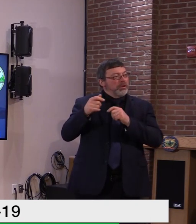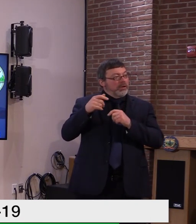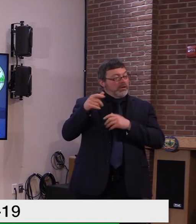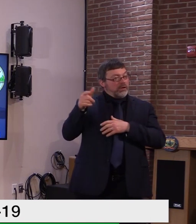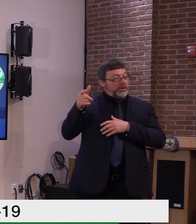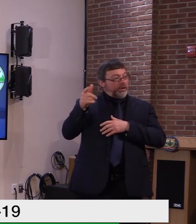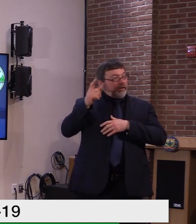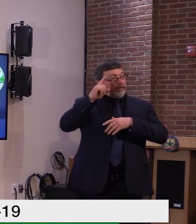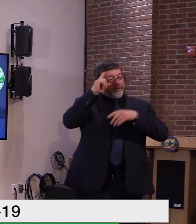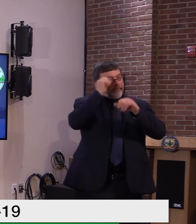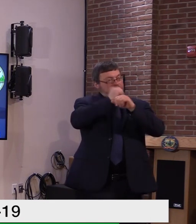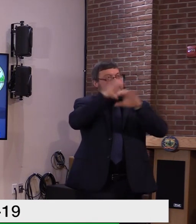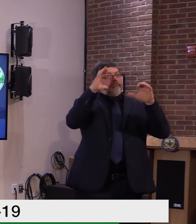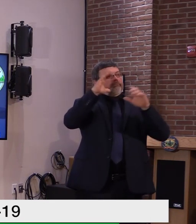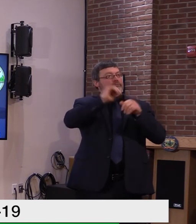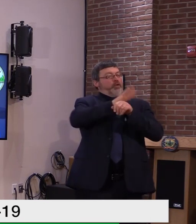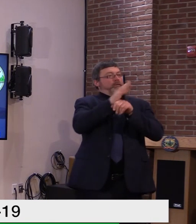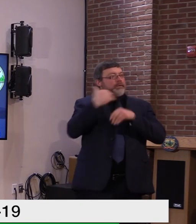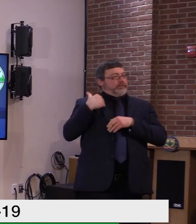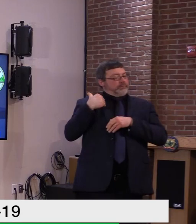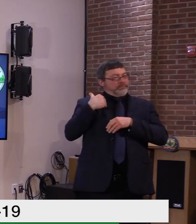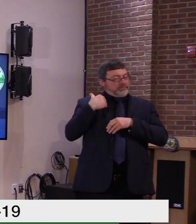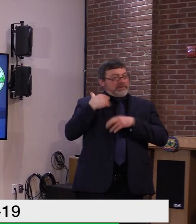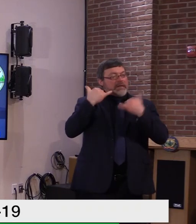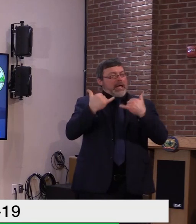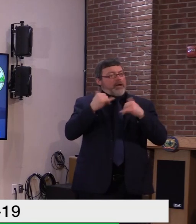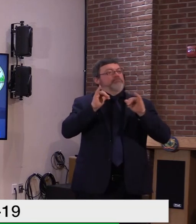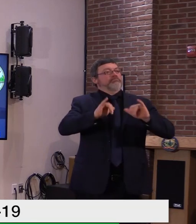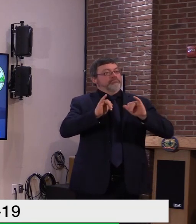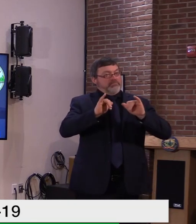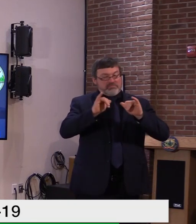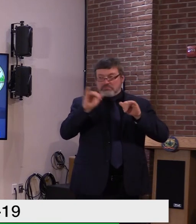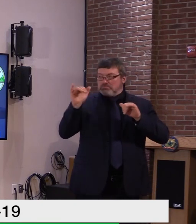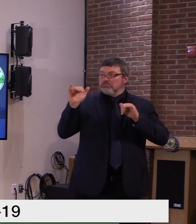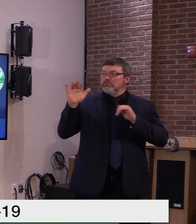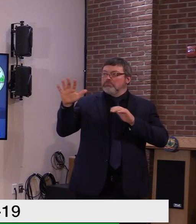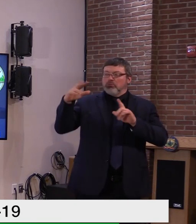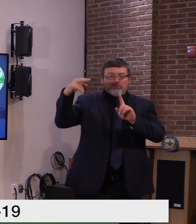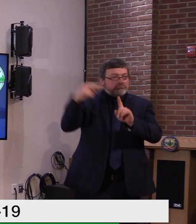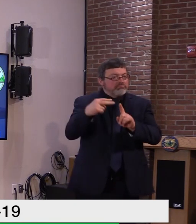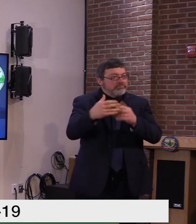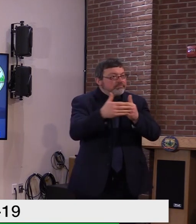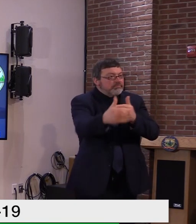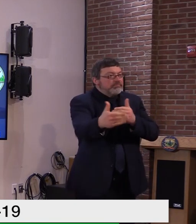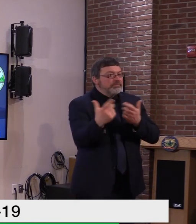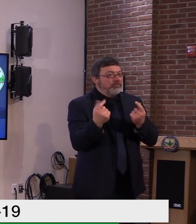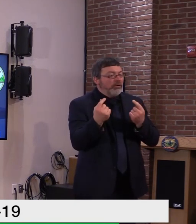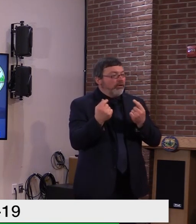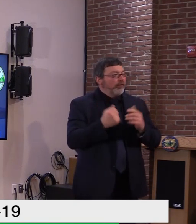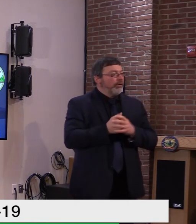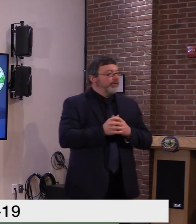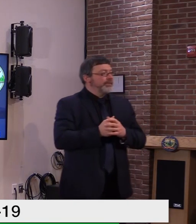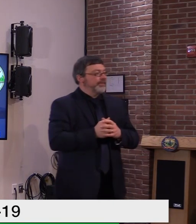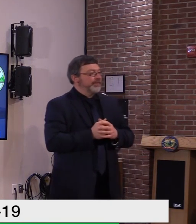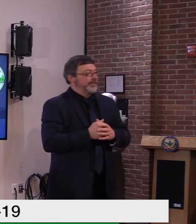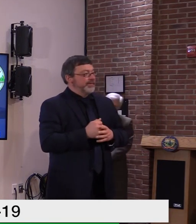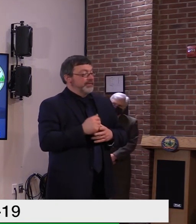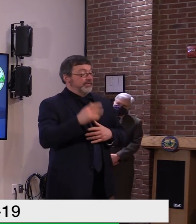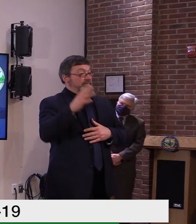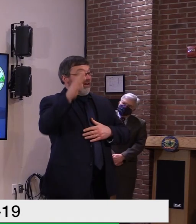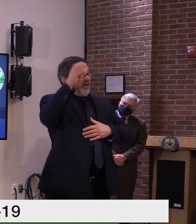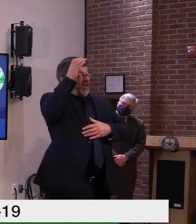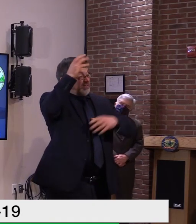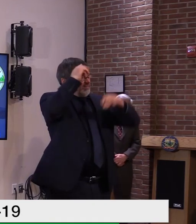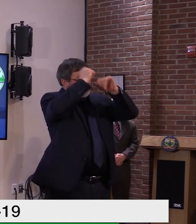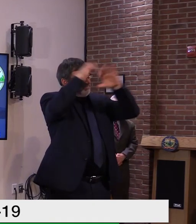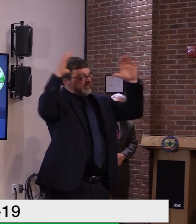Yeah, that's a fairly deep philosophical question that probably isn't easily answered in a few sentences, but let